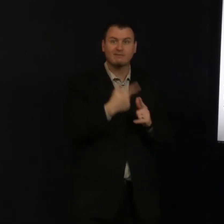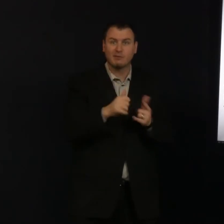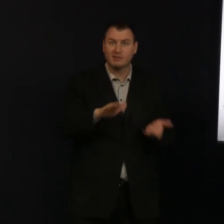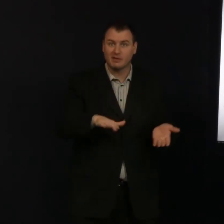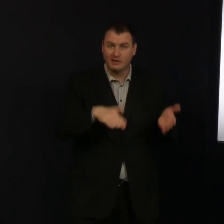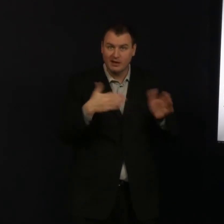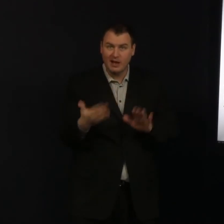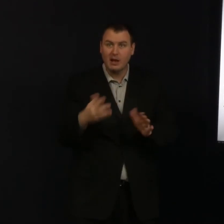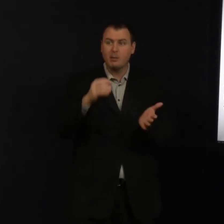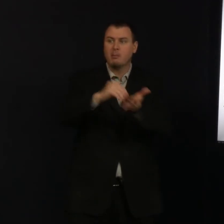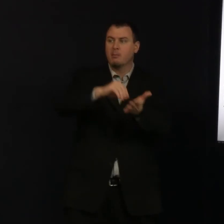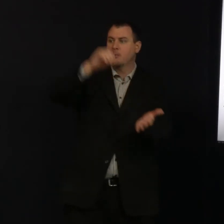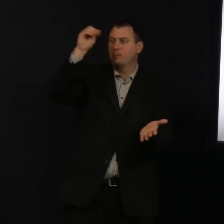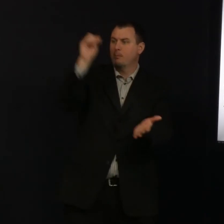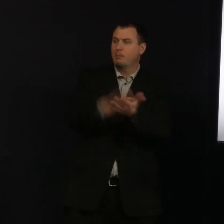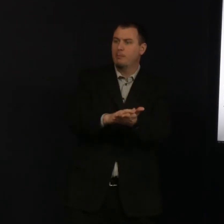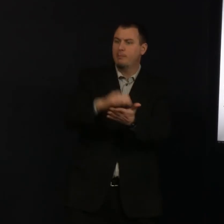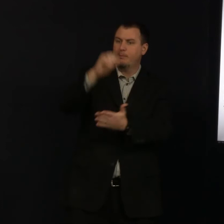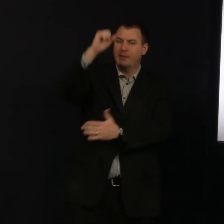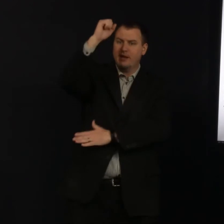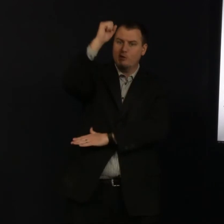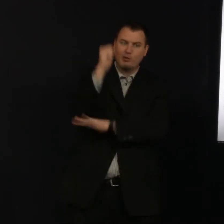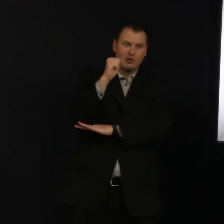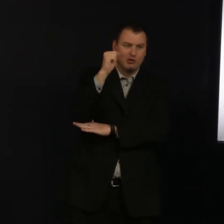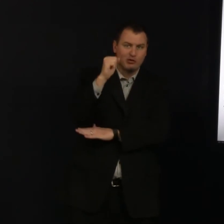dead, bear record.